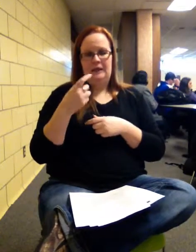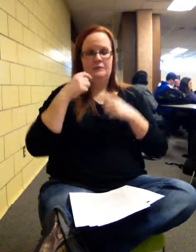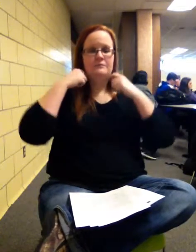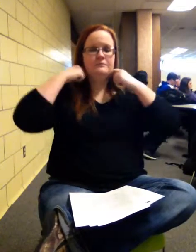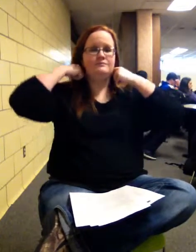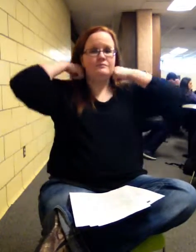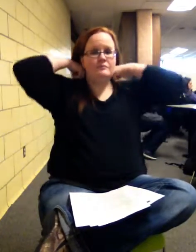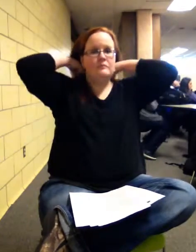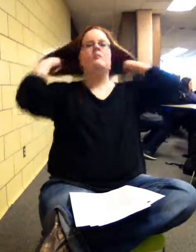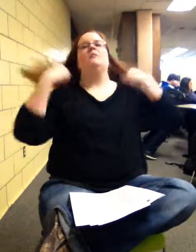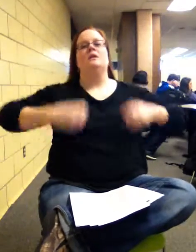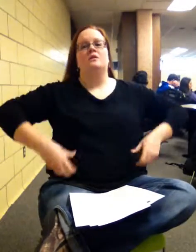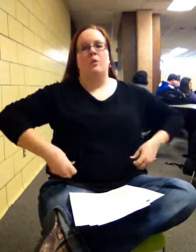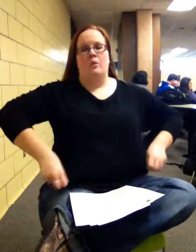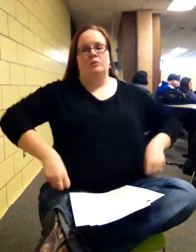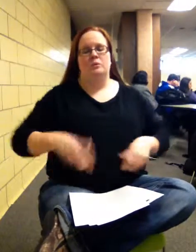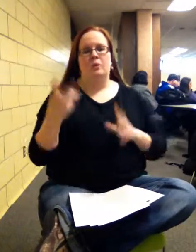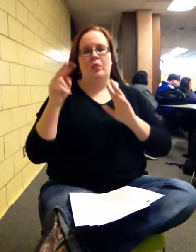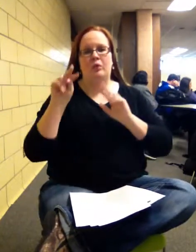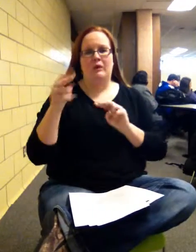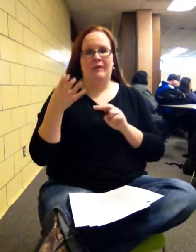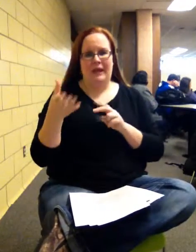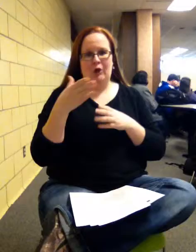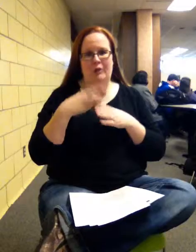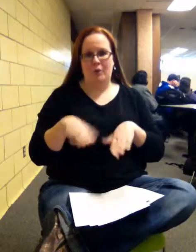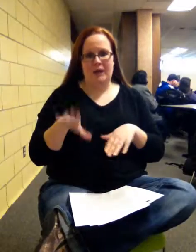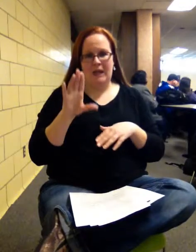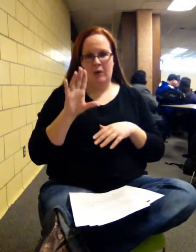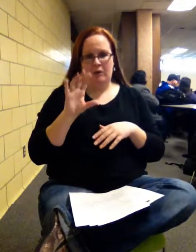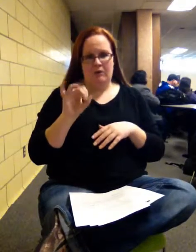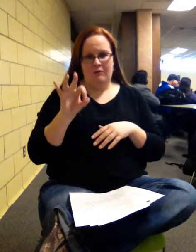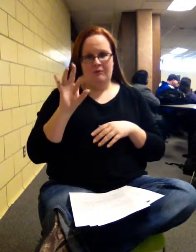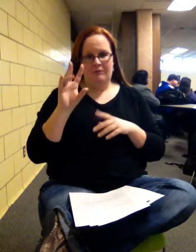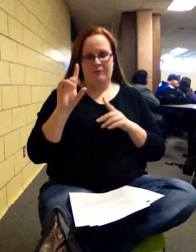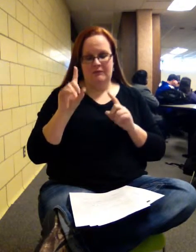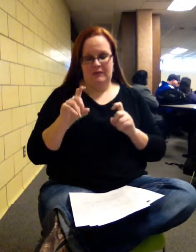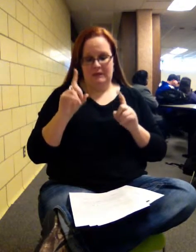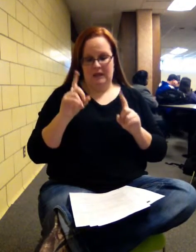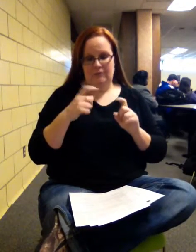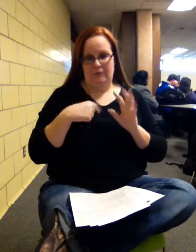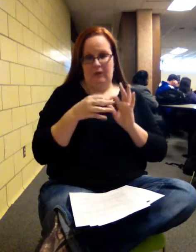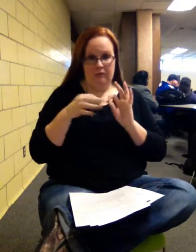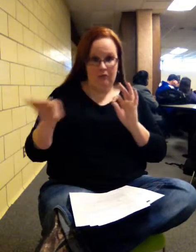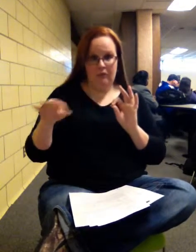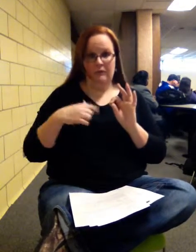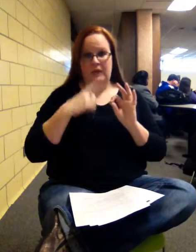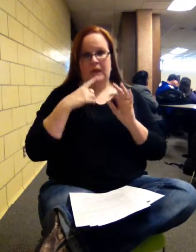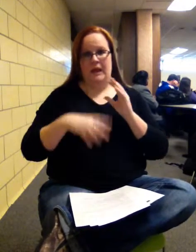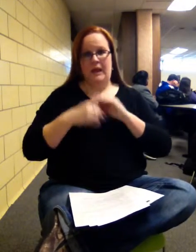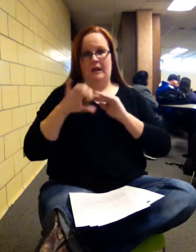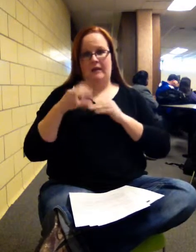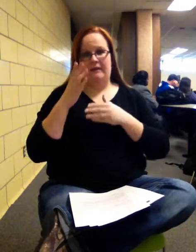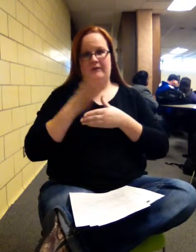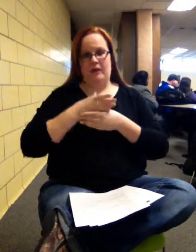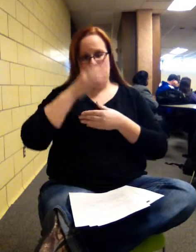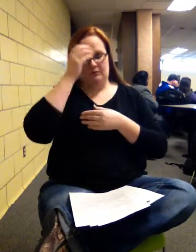modules, exam number 1, breakdown of exam. And I even put a comment on there that I've added that file. So then you can see what it's going to